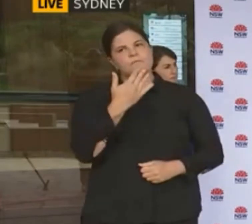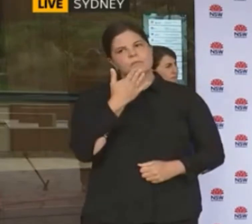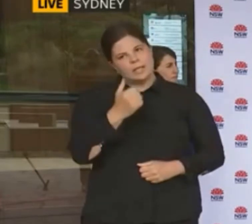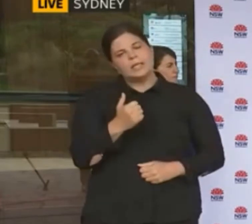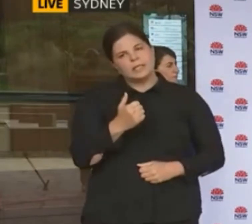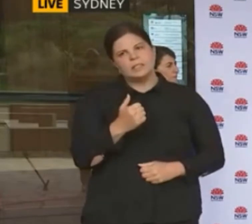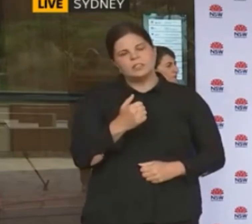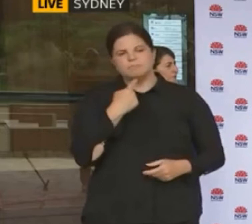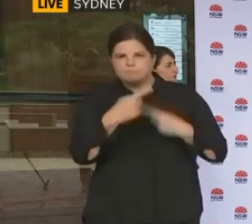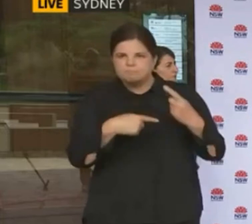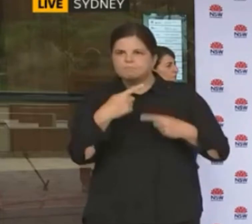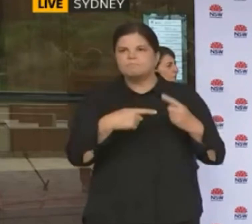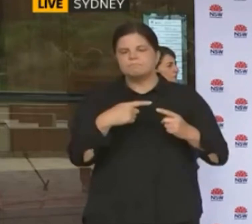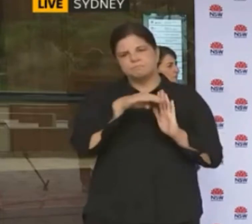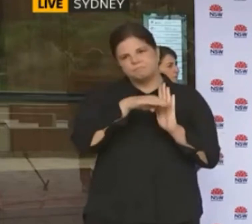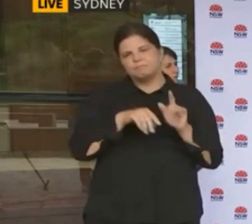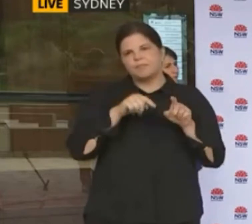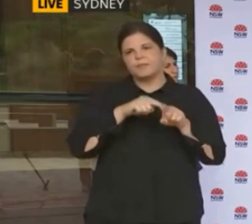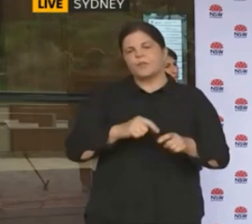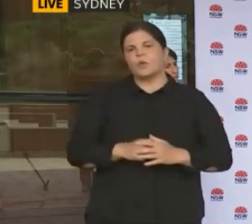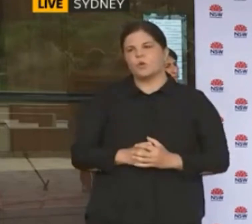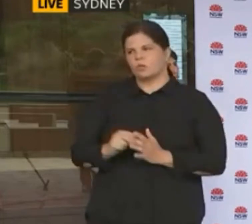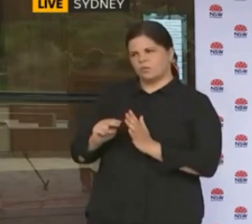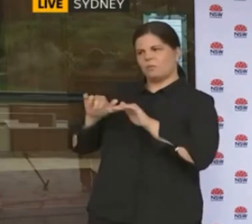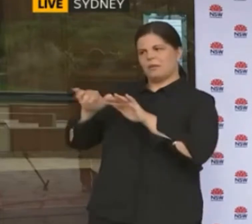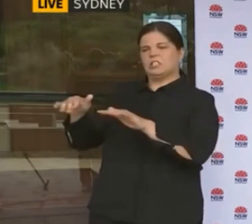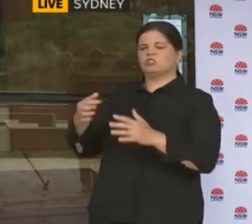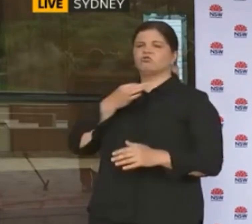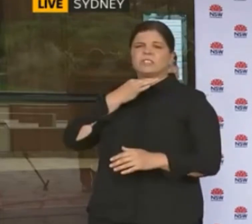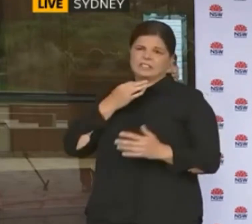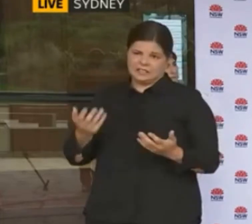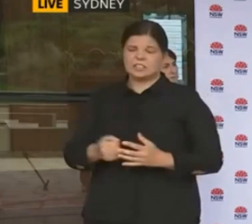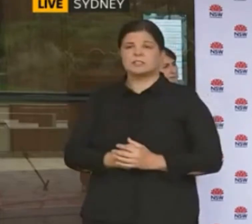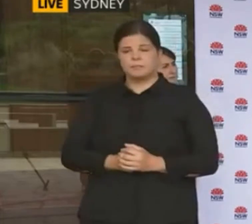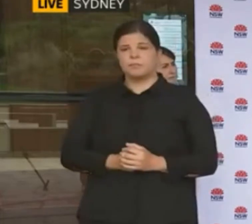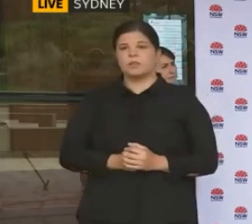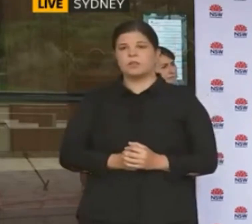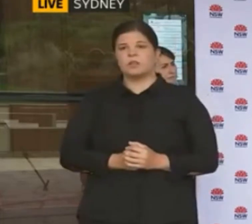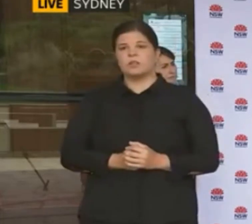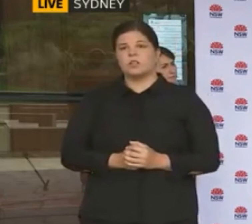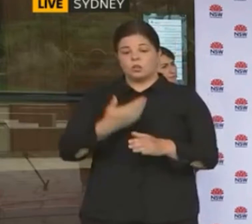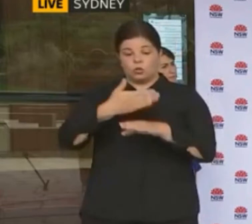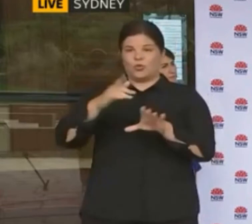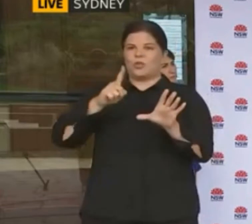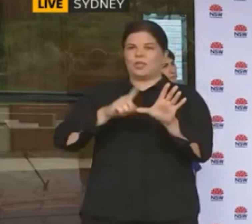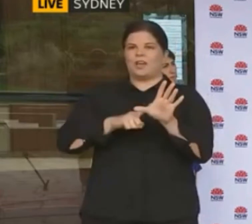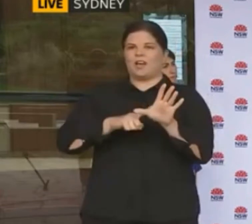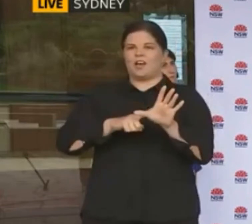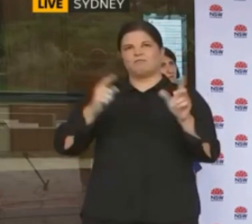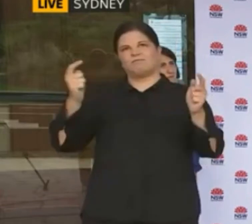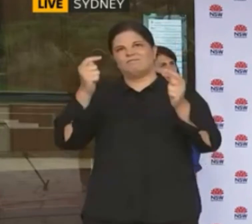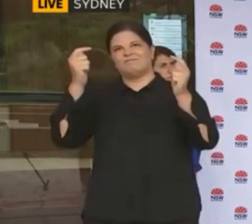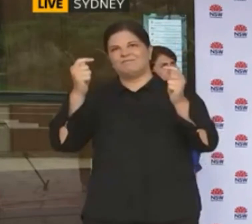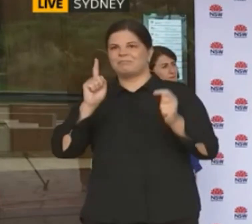Beaches area. In terms of the messages about what we should do to keep COVID safe over the new year,